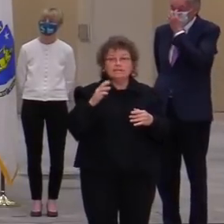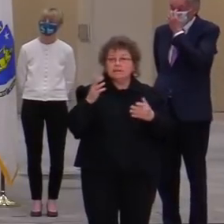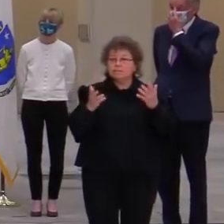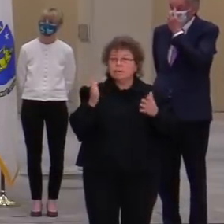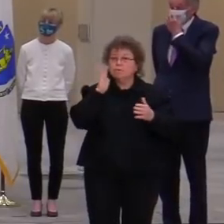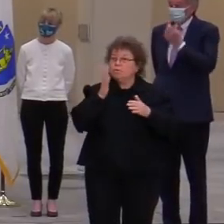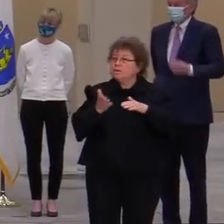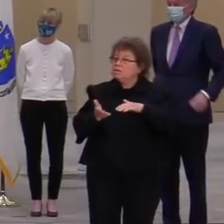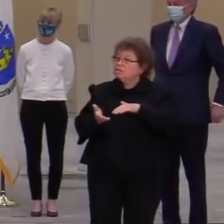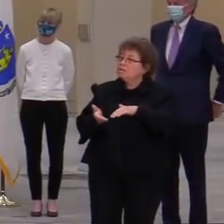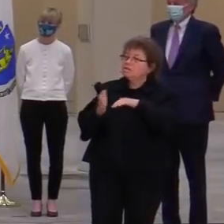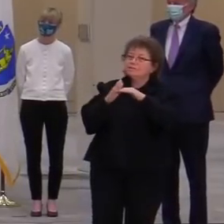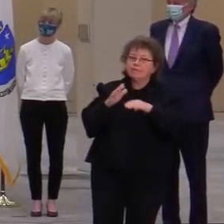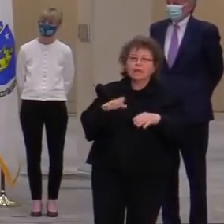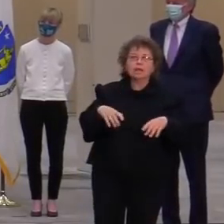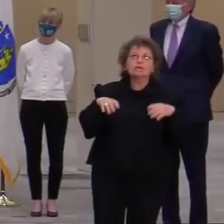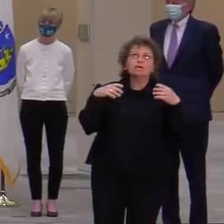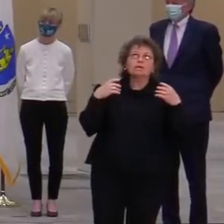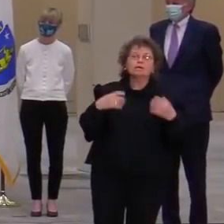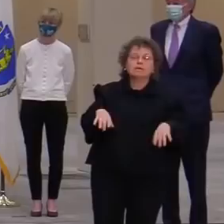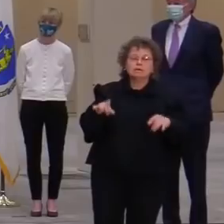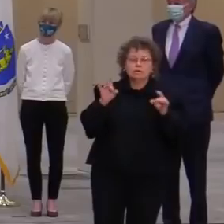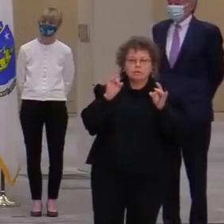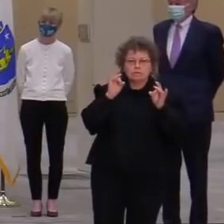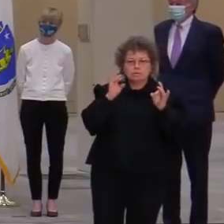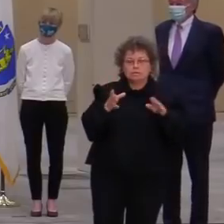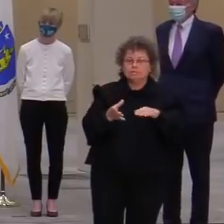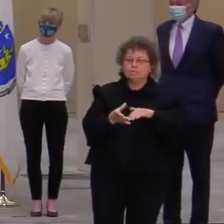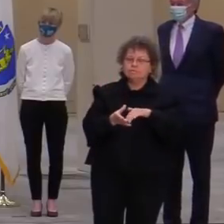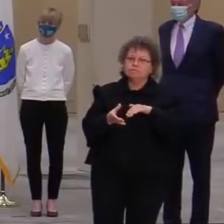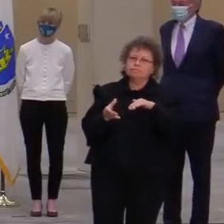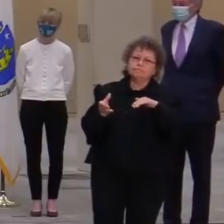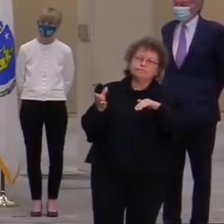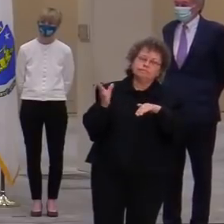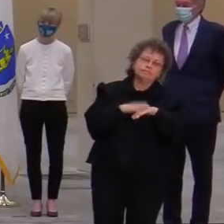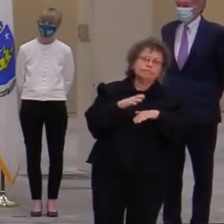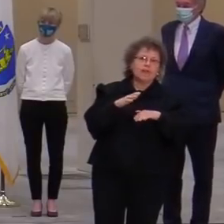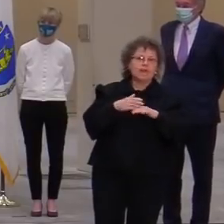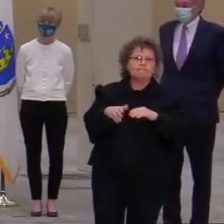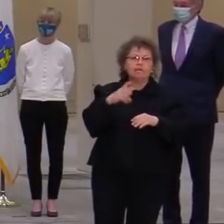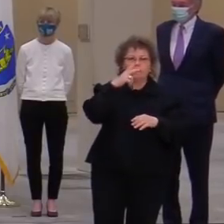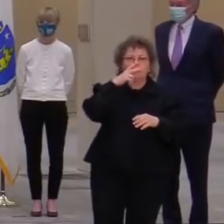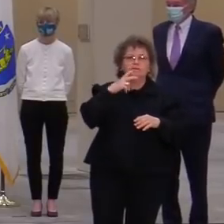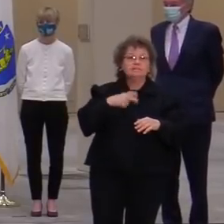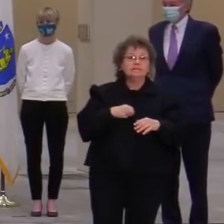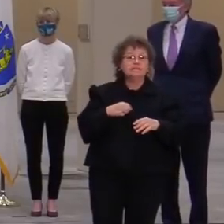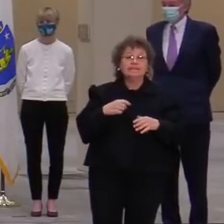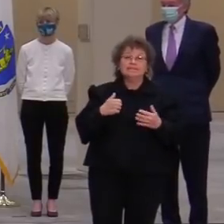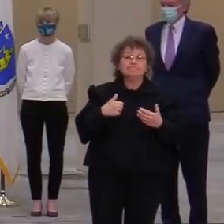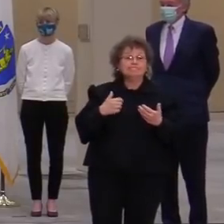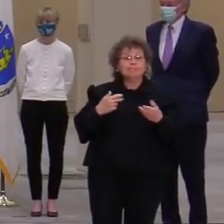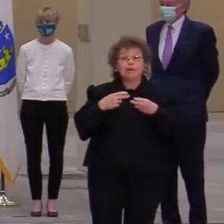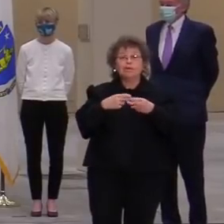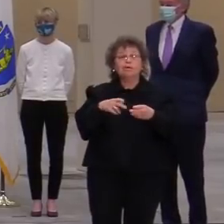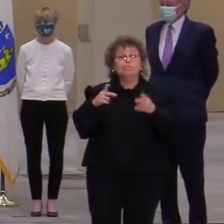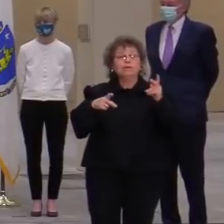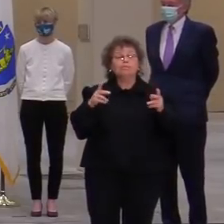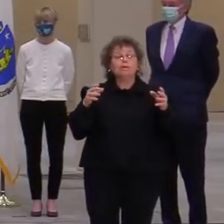and we had a horrible run after Thanksgiving, and that was driven almost completely by what I would describe as informal gatherings.